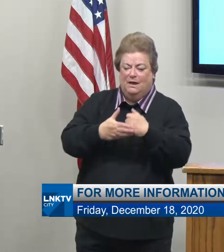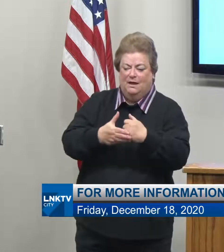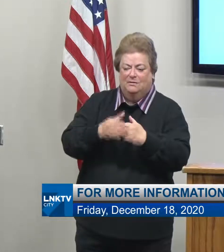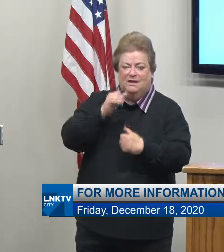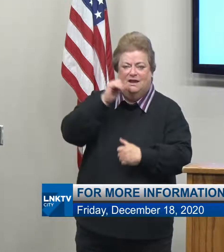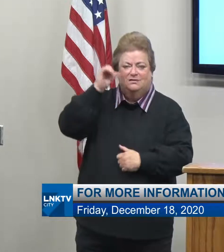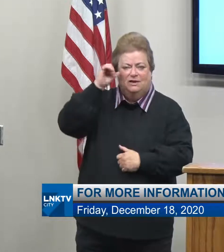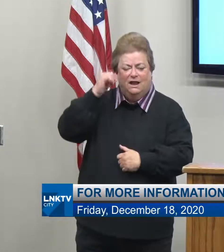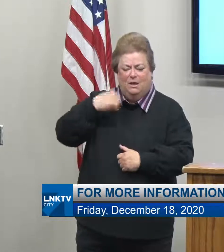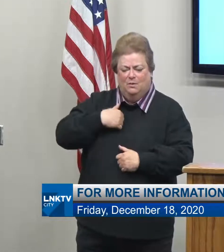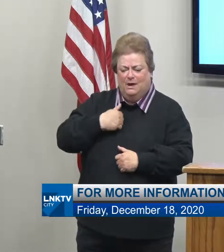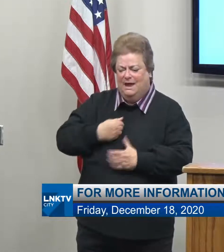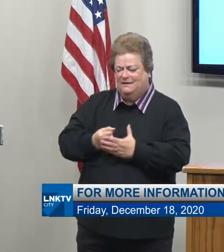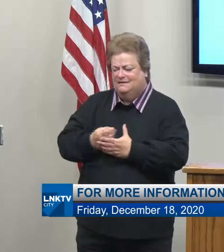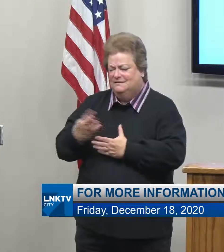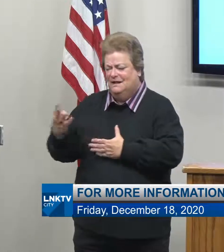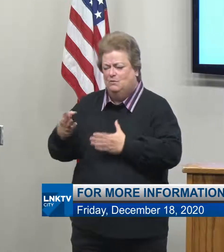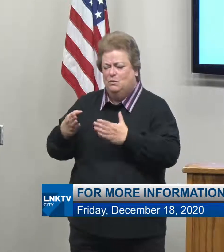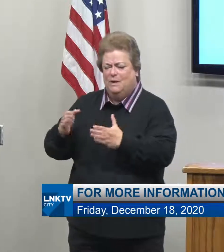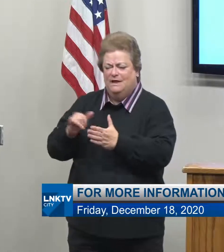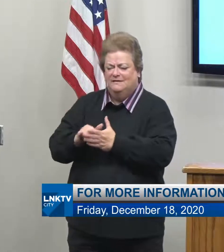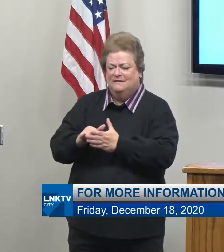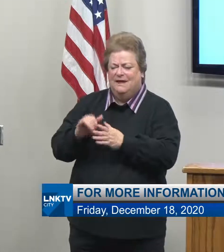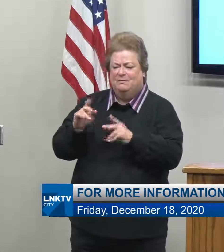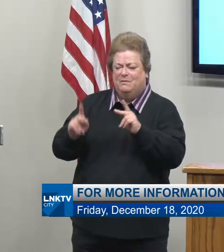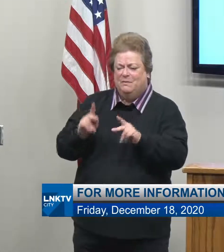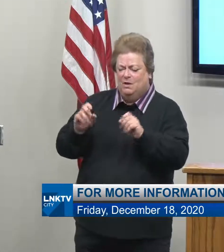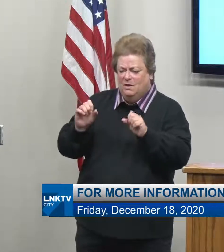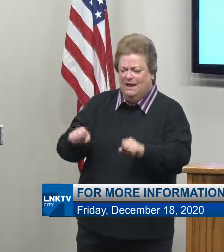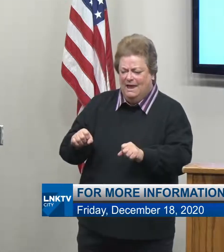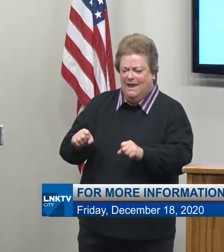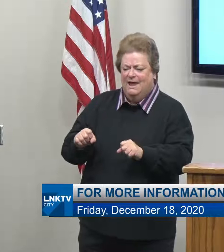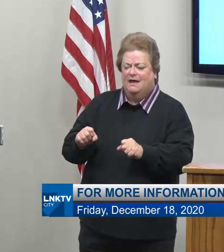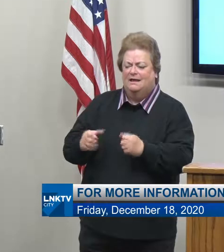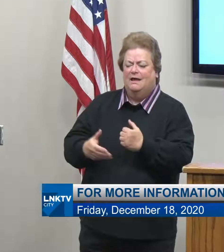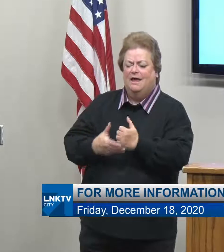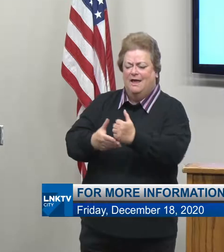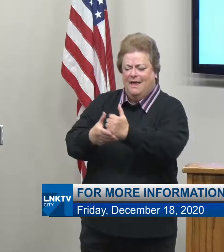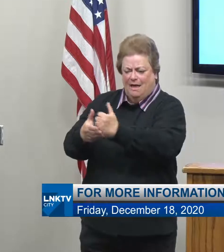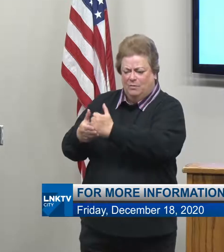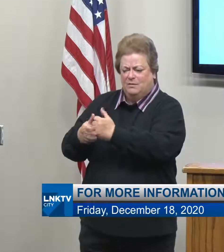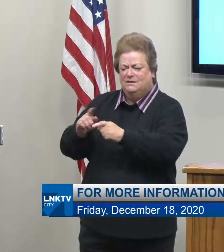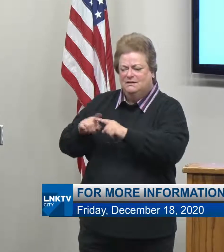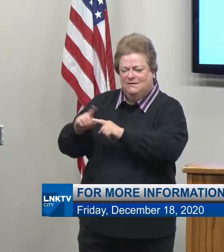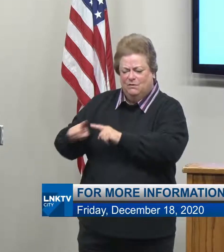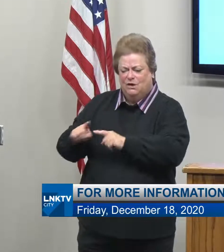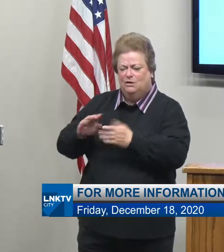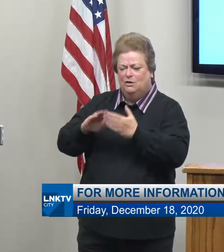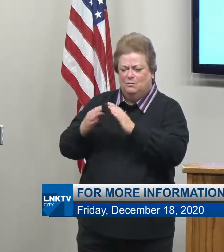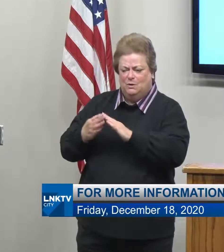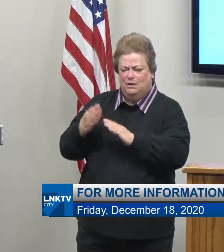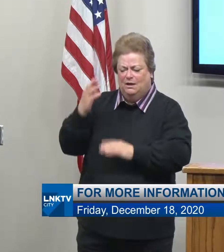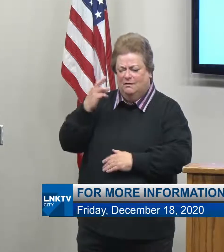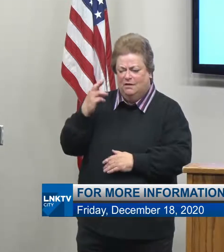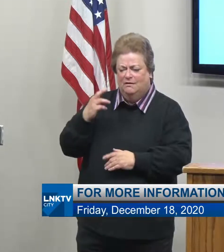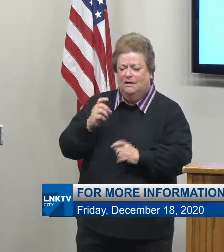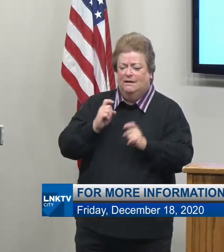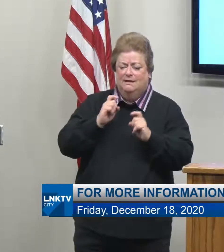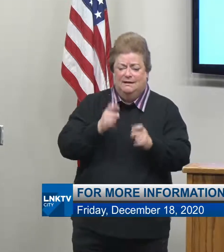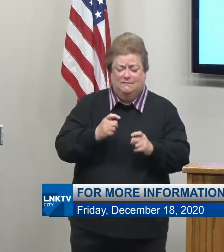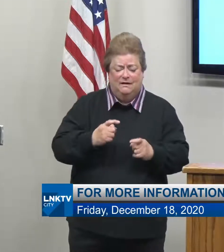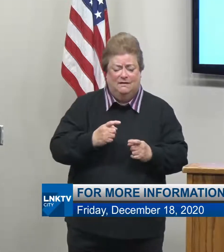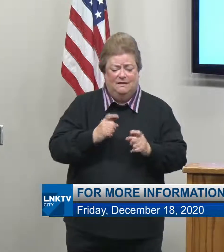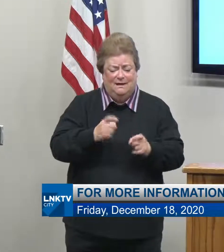we featured several of the many ways that you can support very important community causes. And that includes giving the gift of life